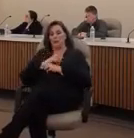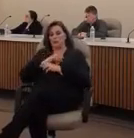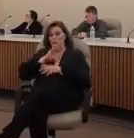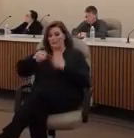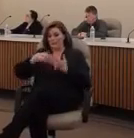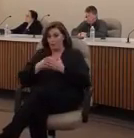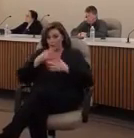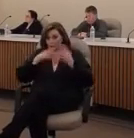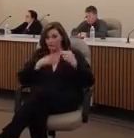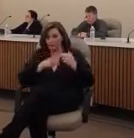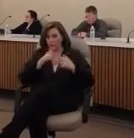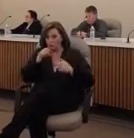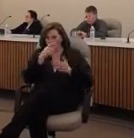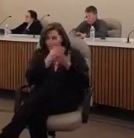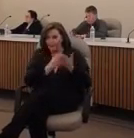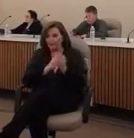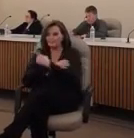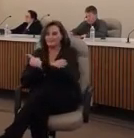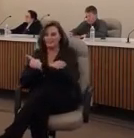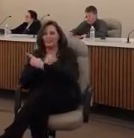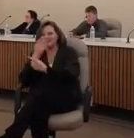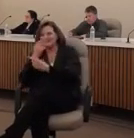of it. And